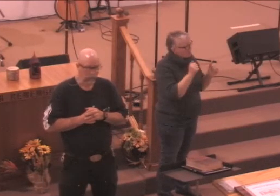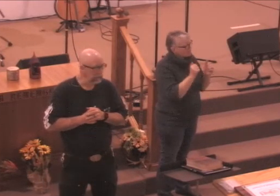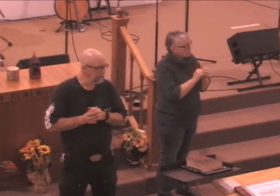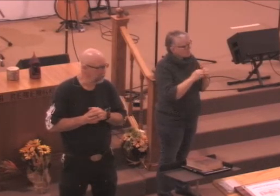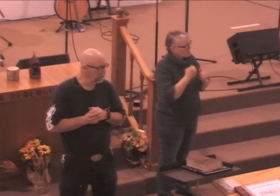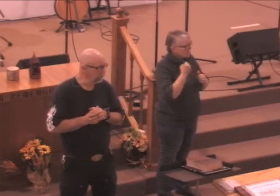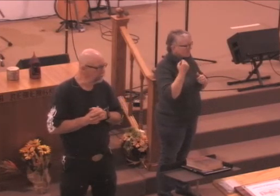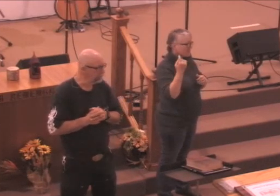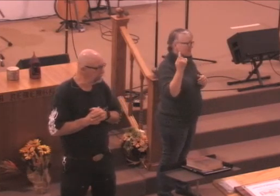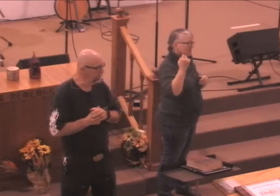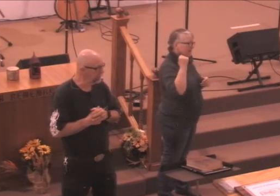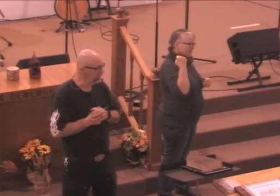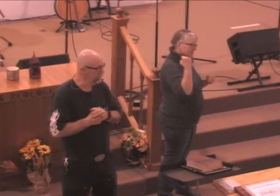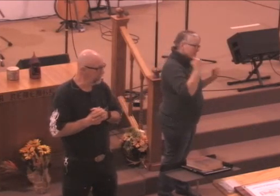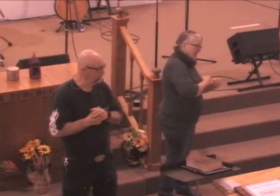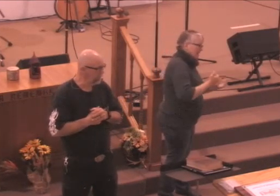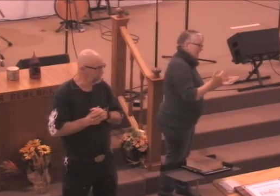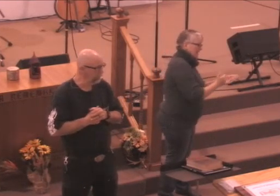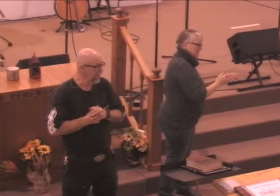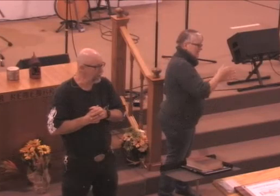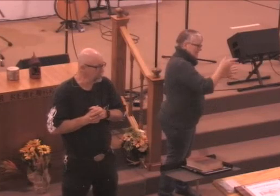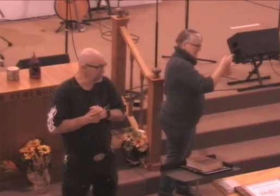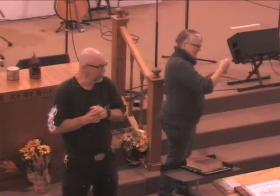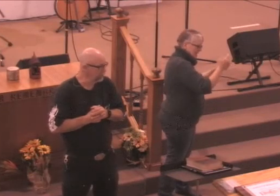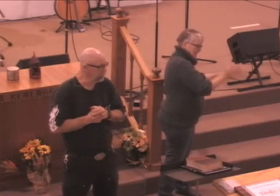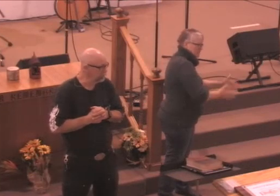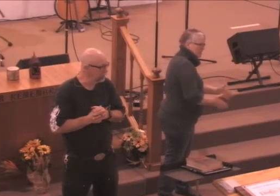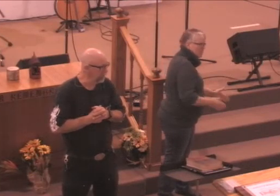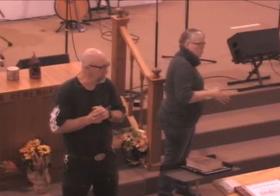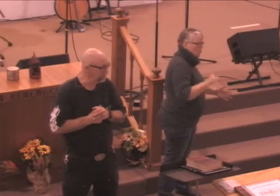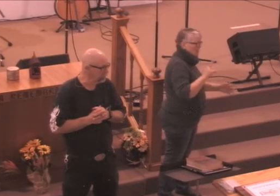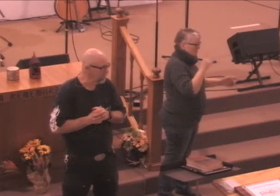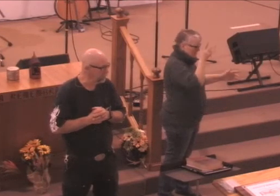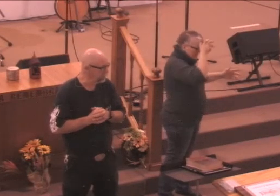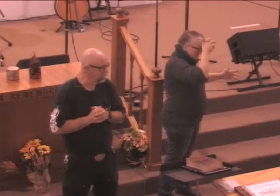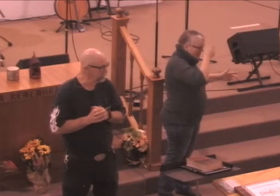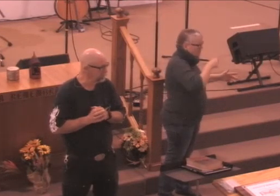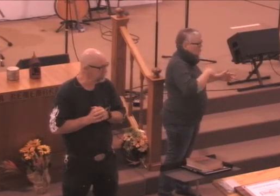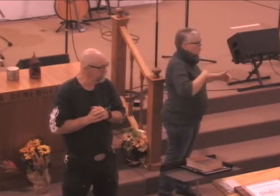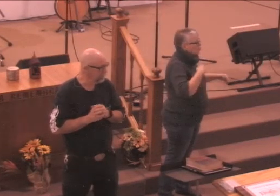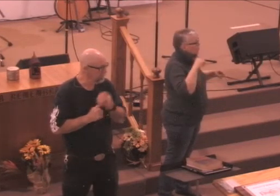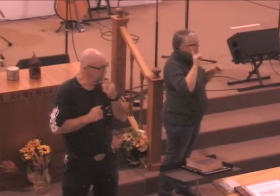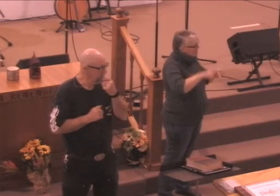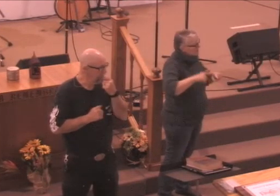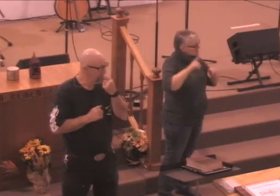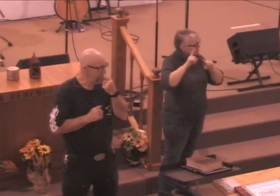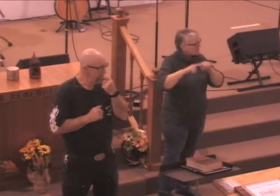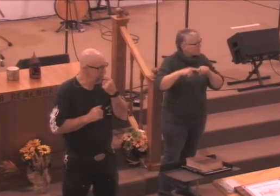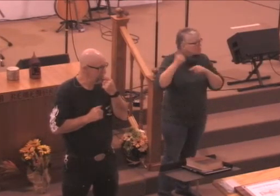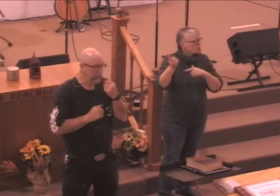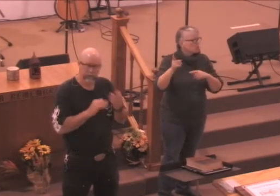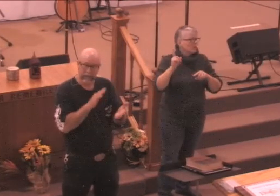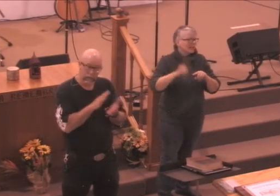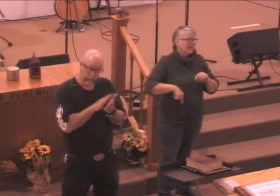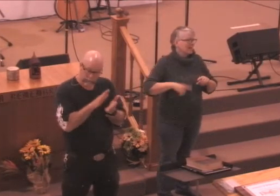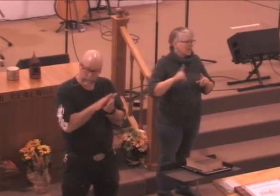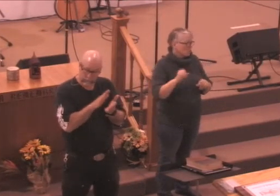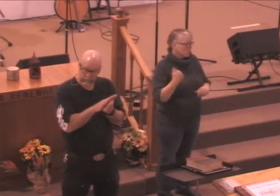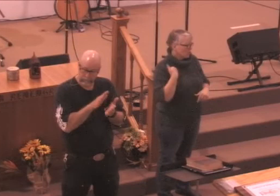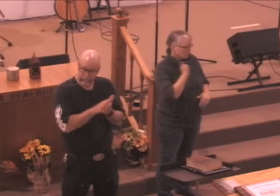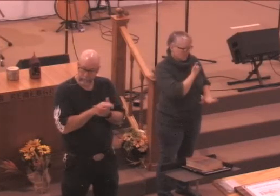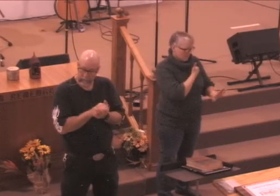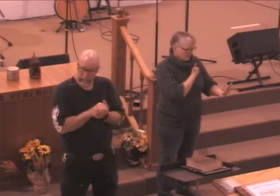and that we're leaning on you for everything that we need. We have to lean on you because we can't do it by ourselves. So, Father, help